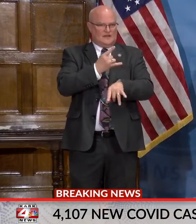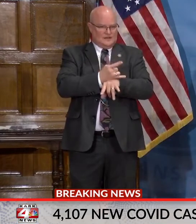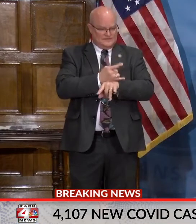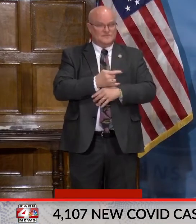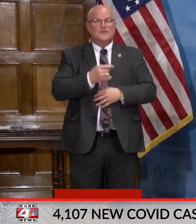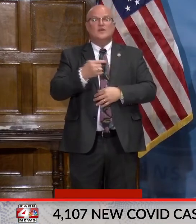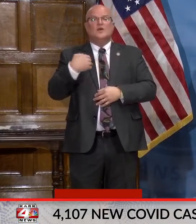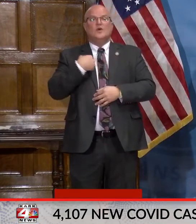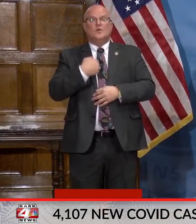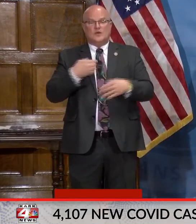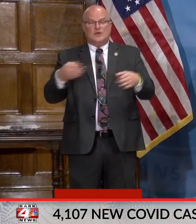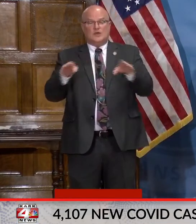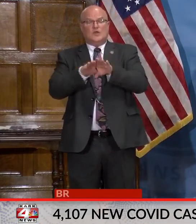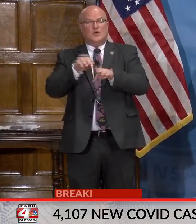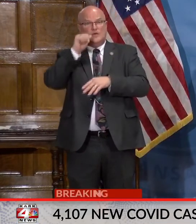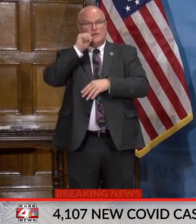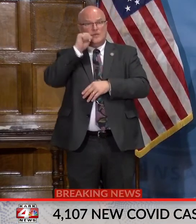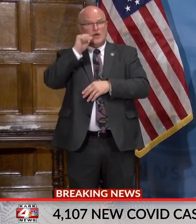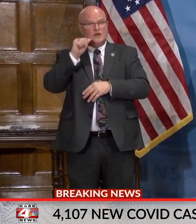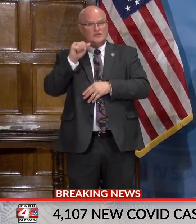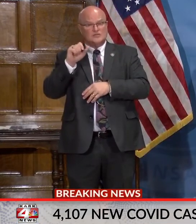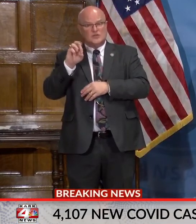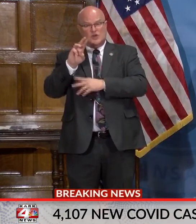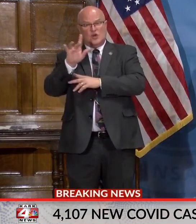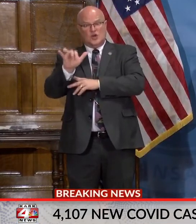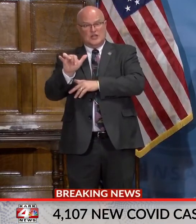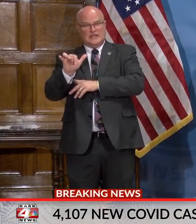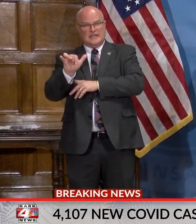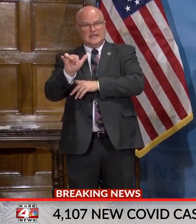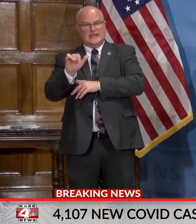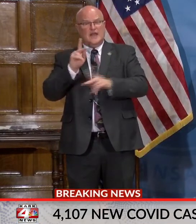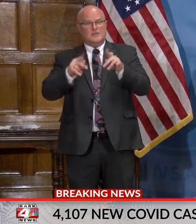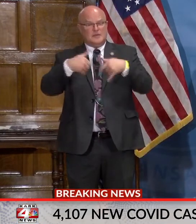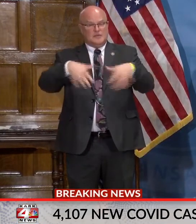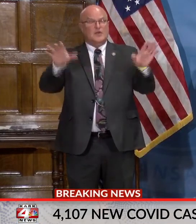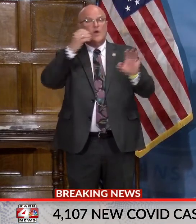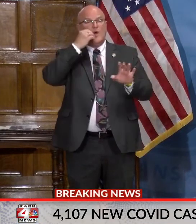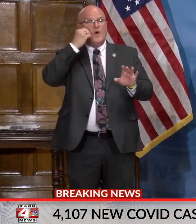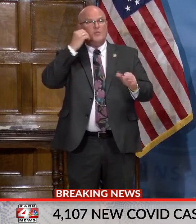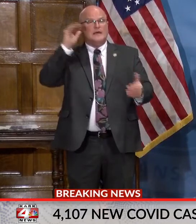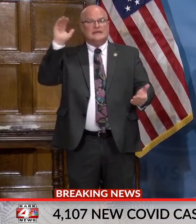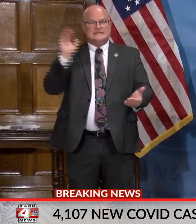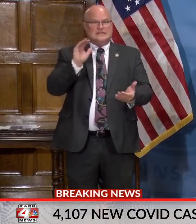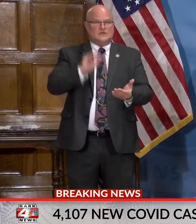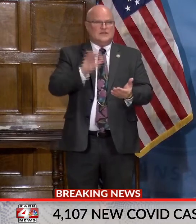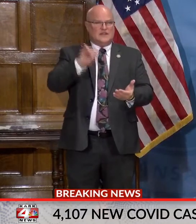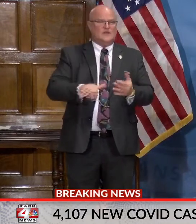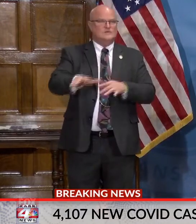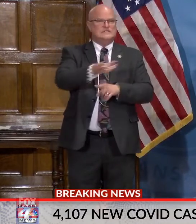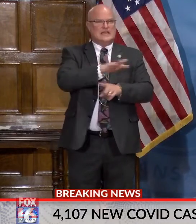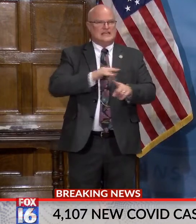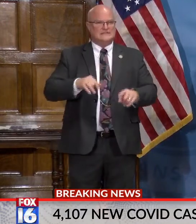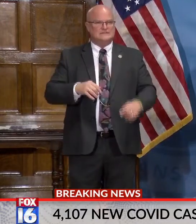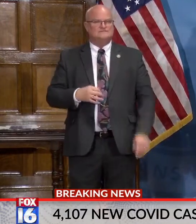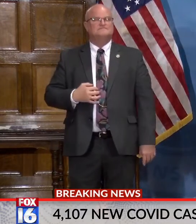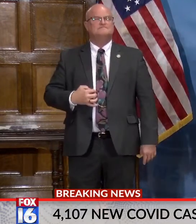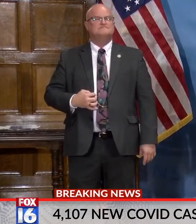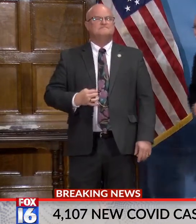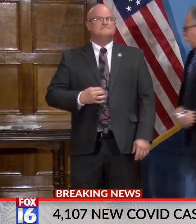we close these bars earlier, we remove people from these environments and try to decrease it in those settings.